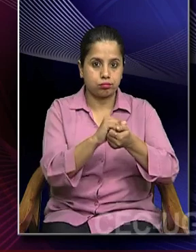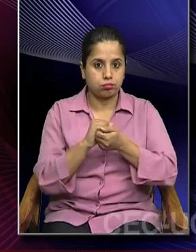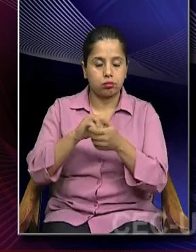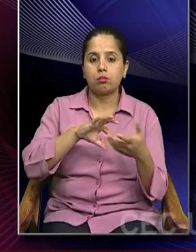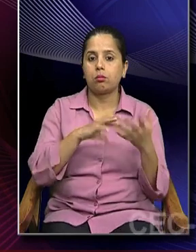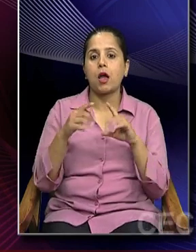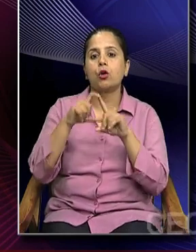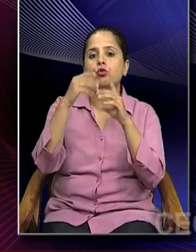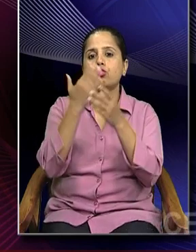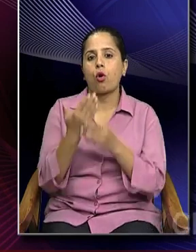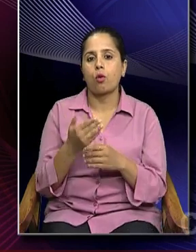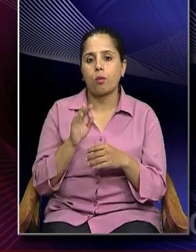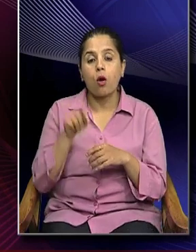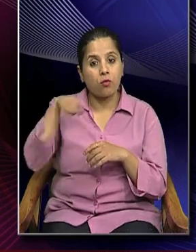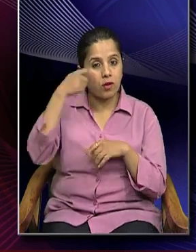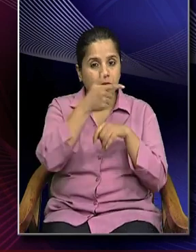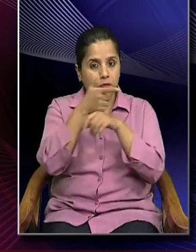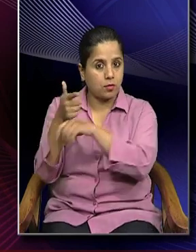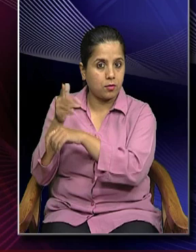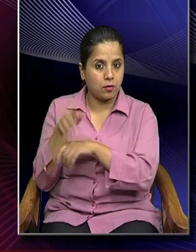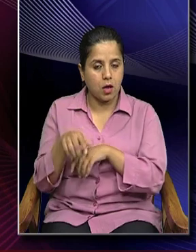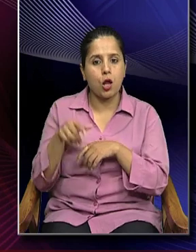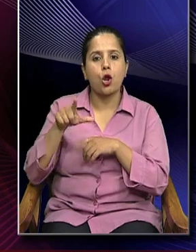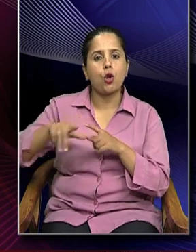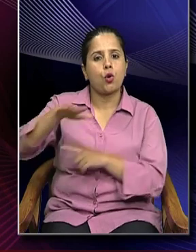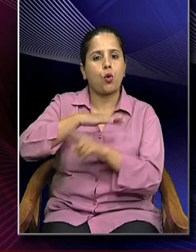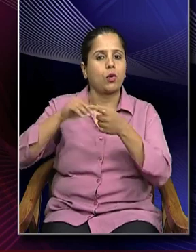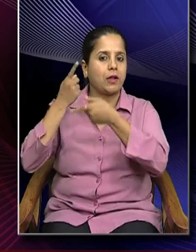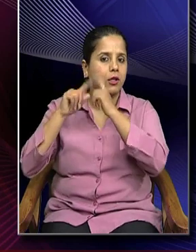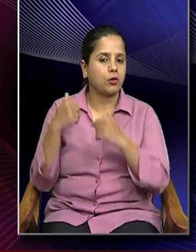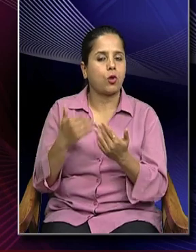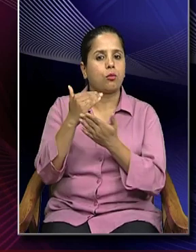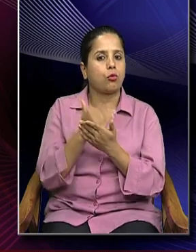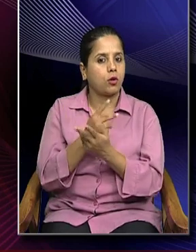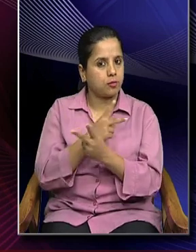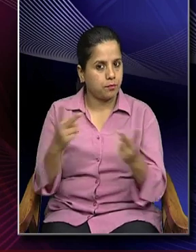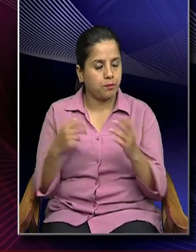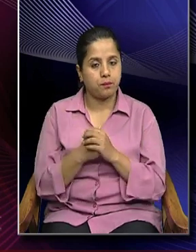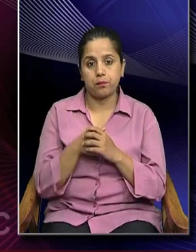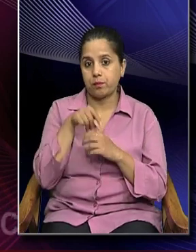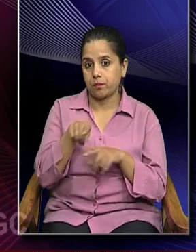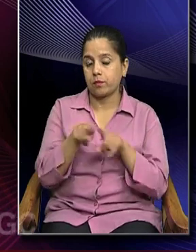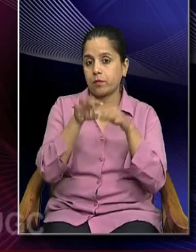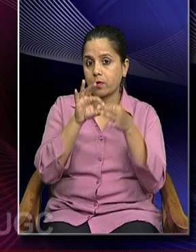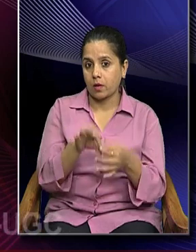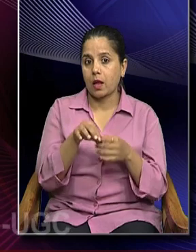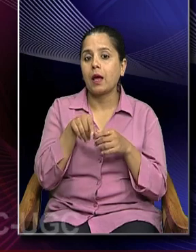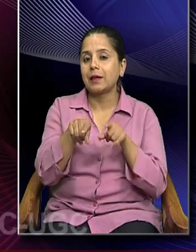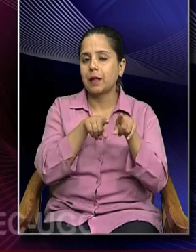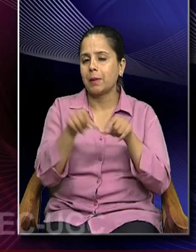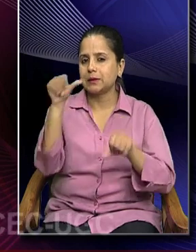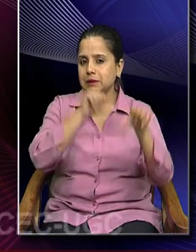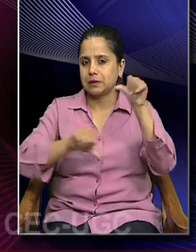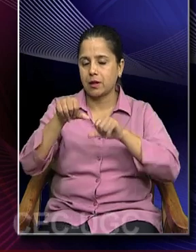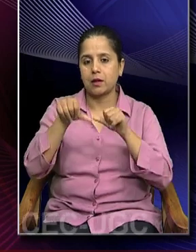a documentary on the local historical event. In an example of science, the